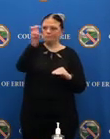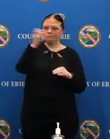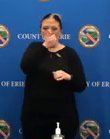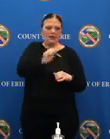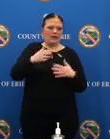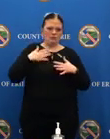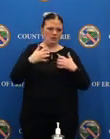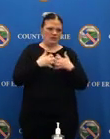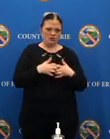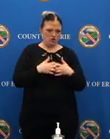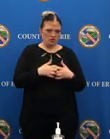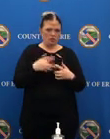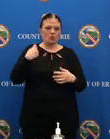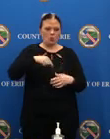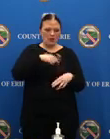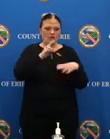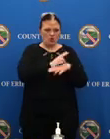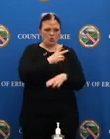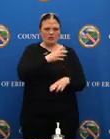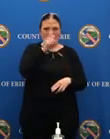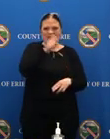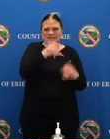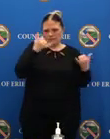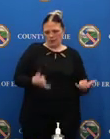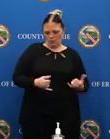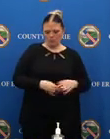downstate when we are using them and needing them right